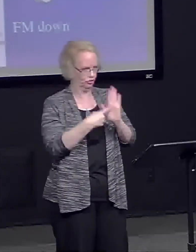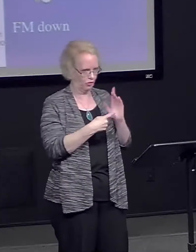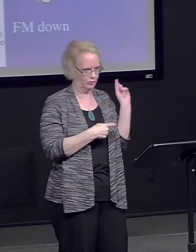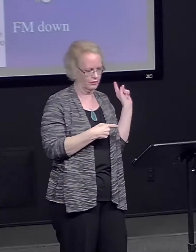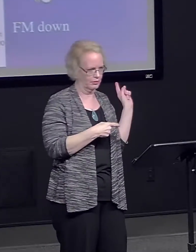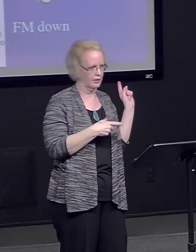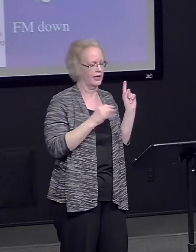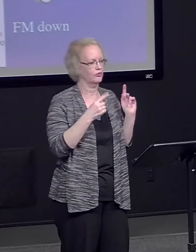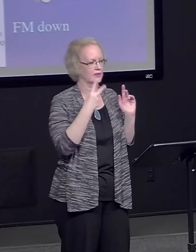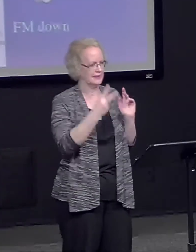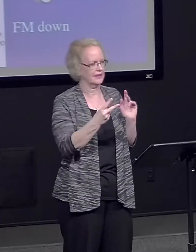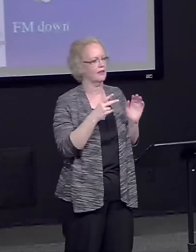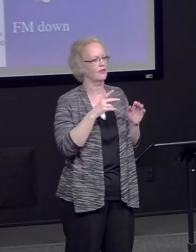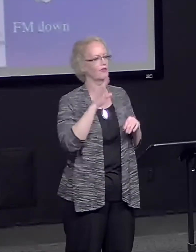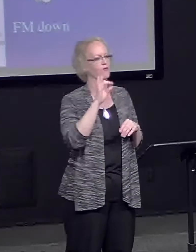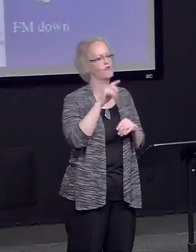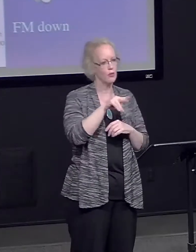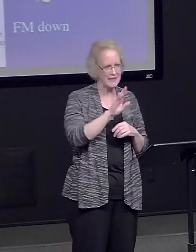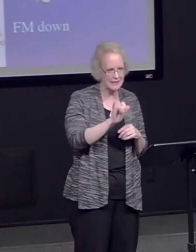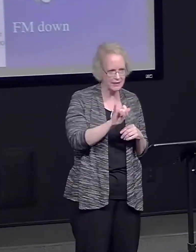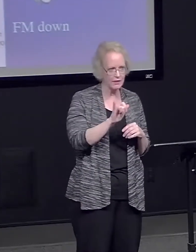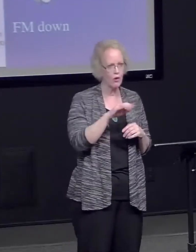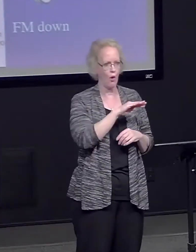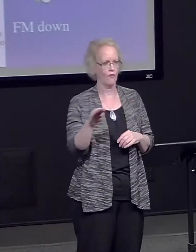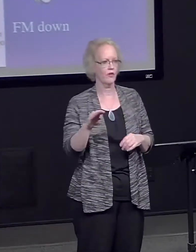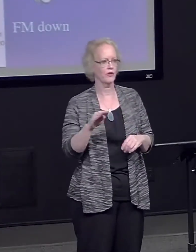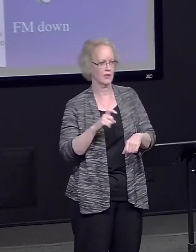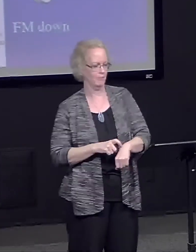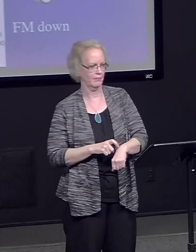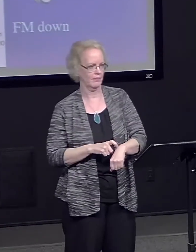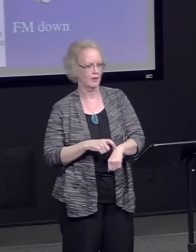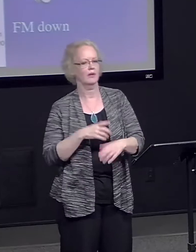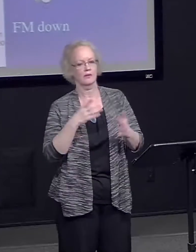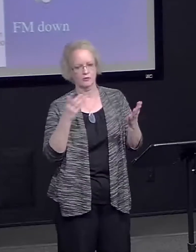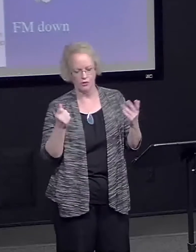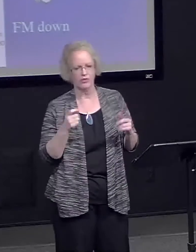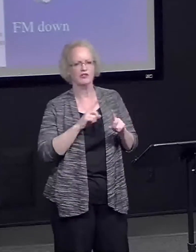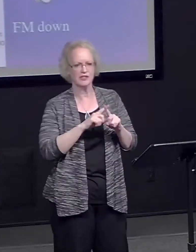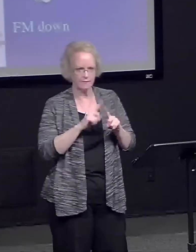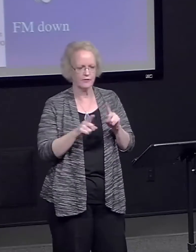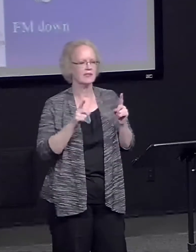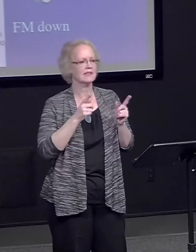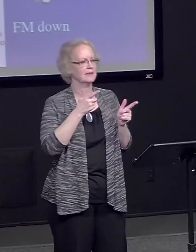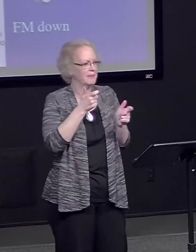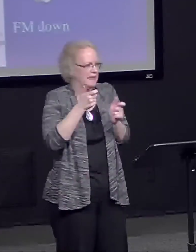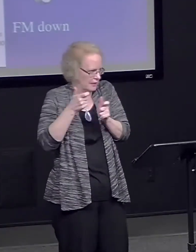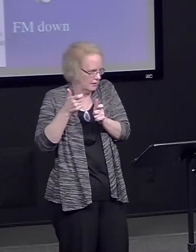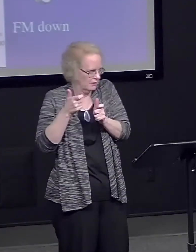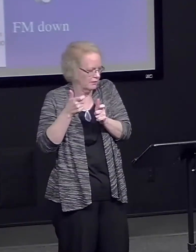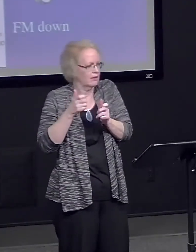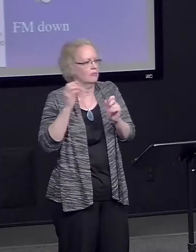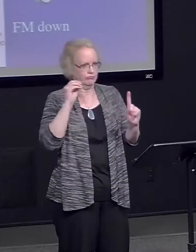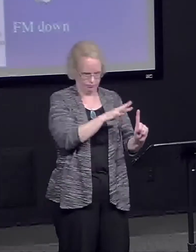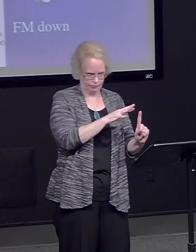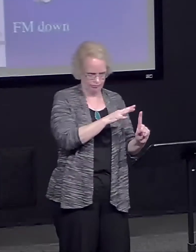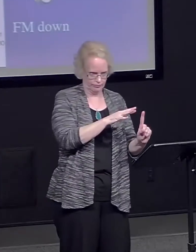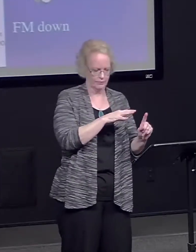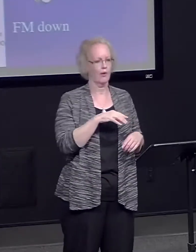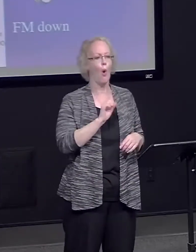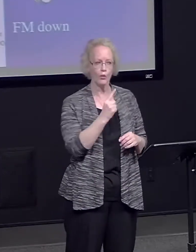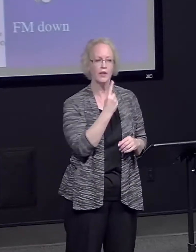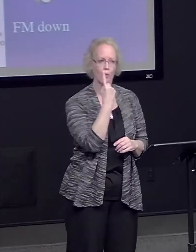time, and you see that there are different speeds that one can use, and only one particular speed in the upward